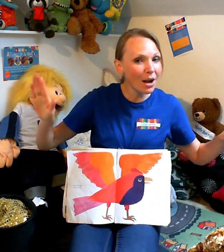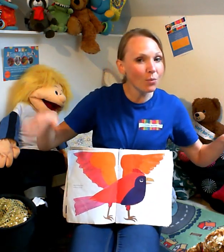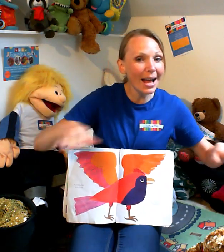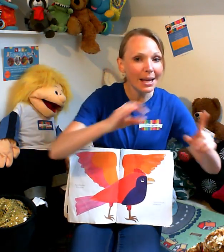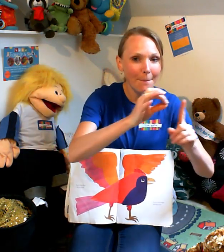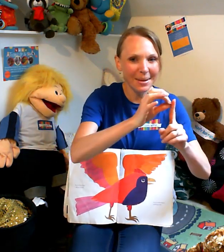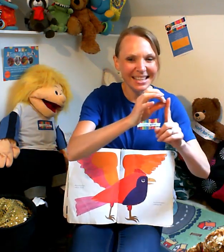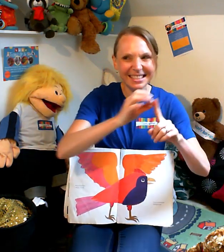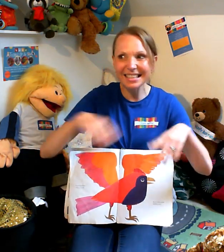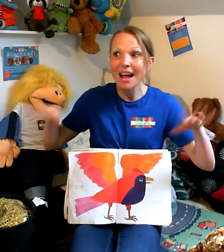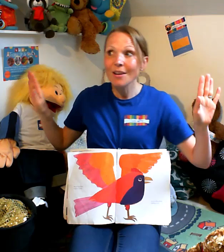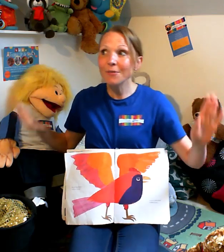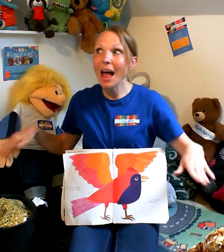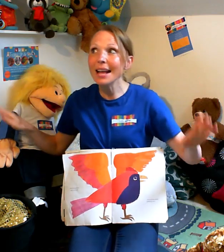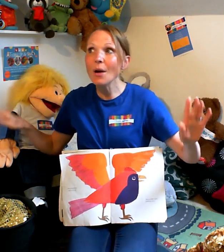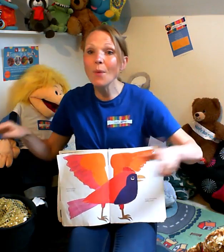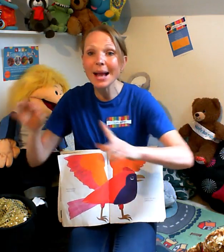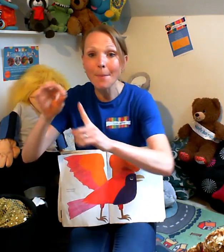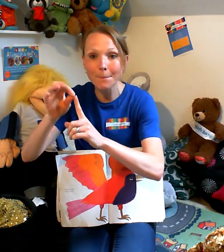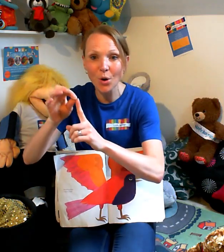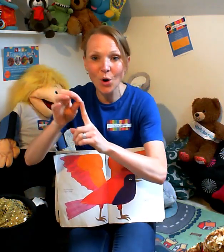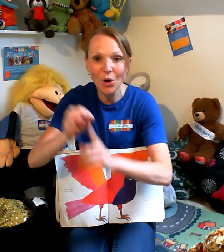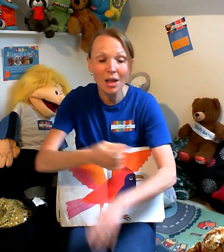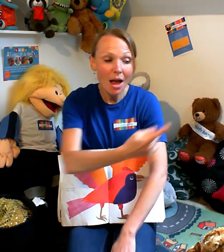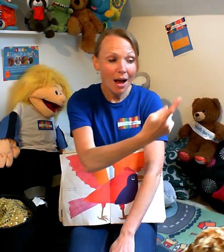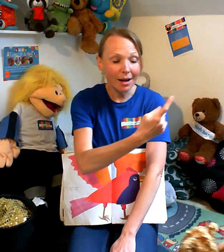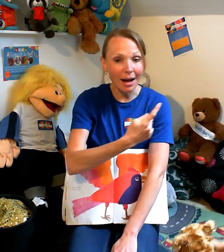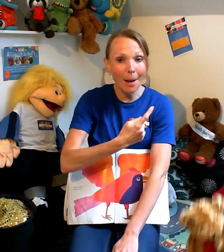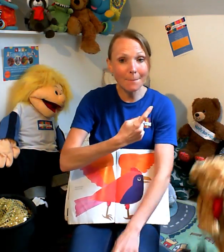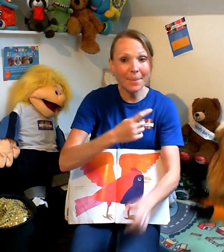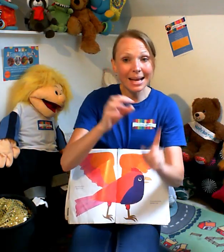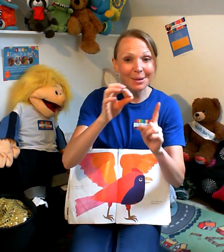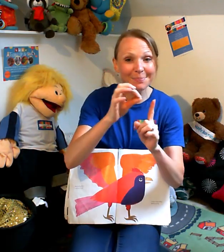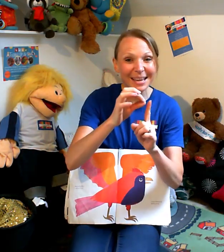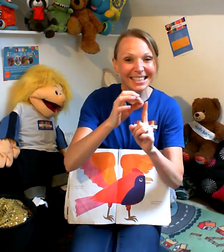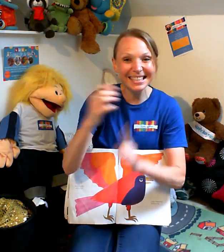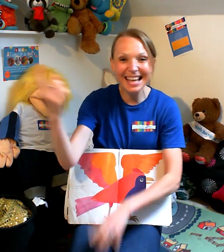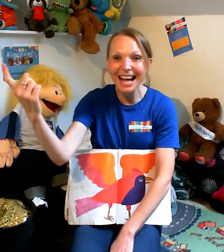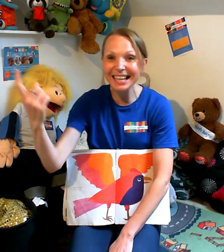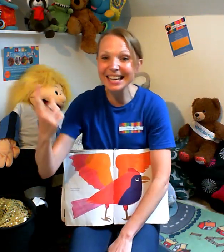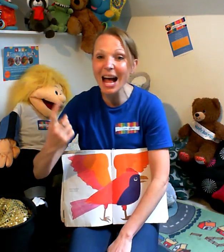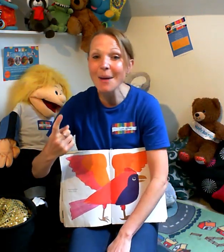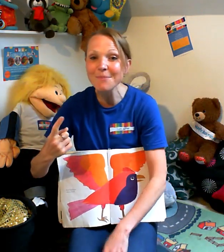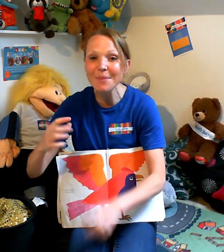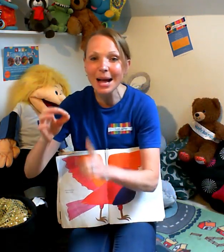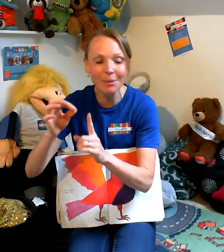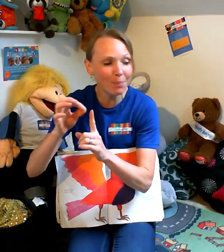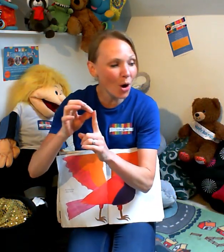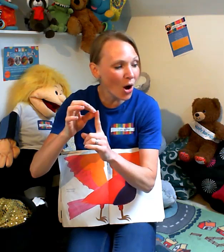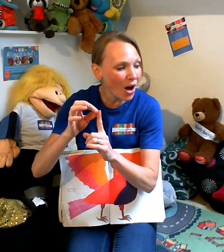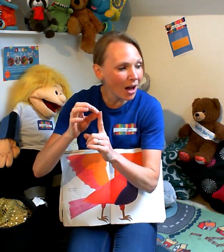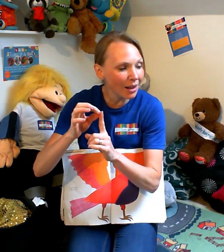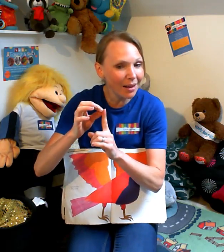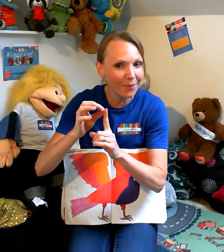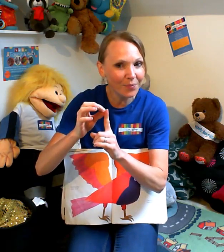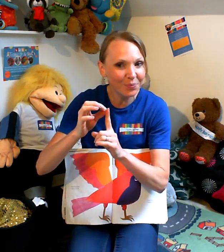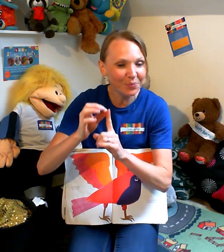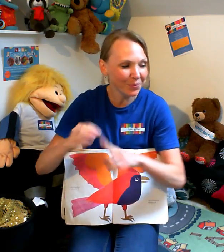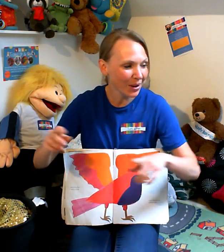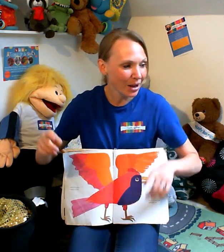away, Peter, fly away, Paul. Come back, Peter, come back, Paul. Let's